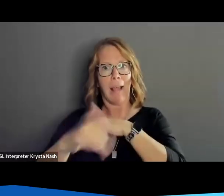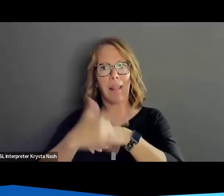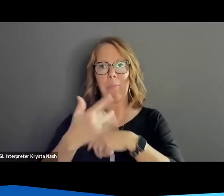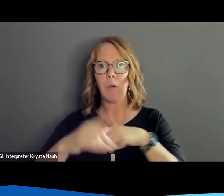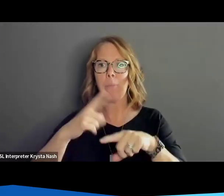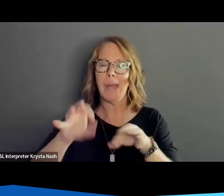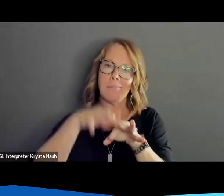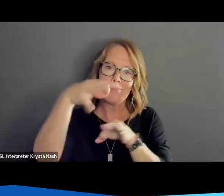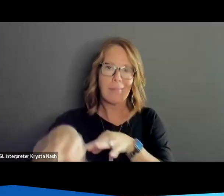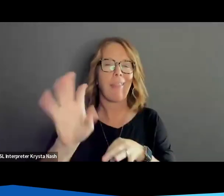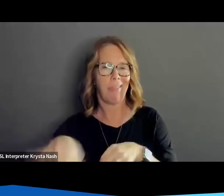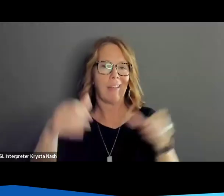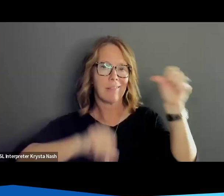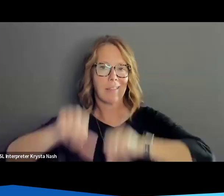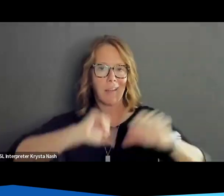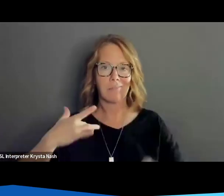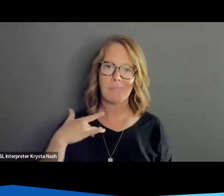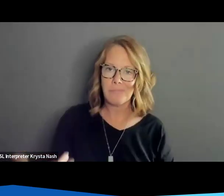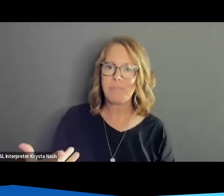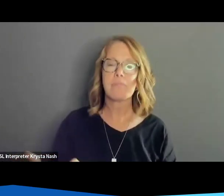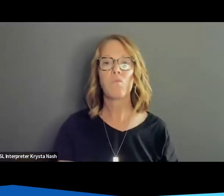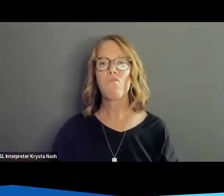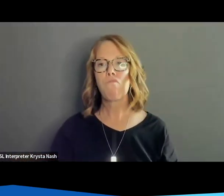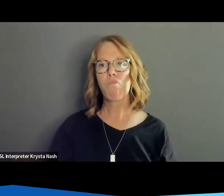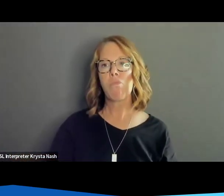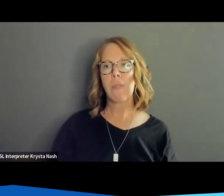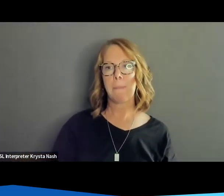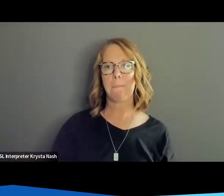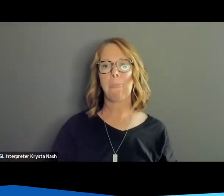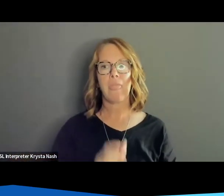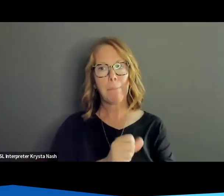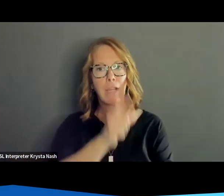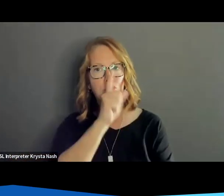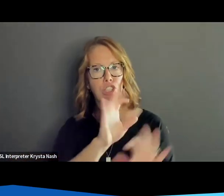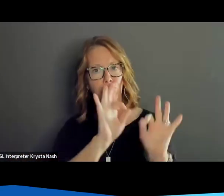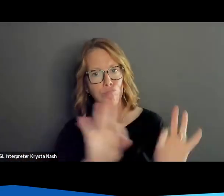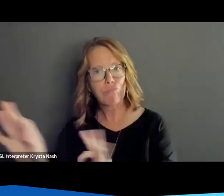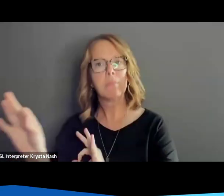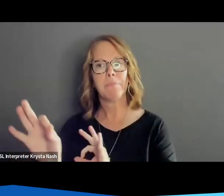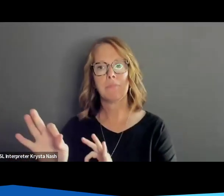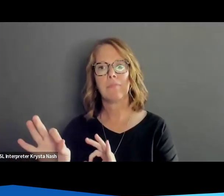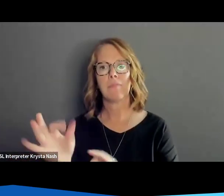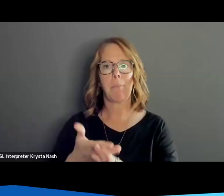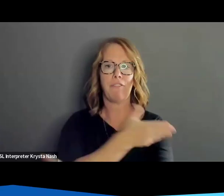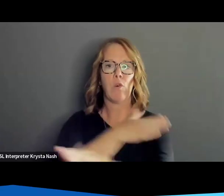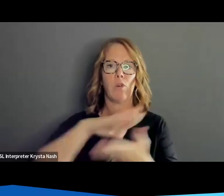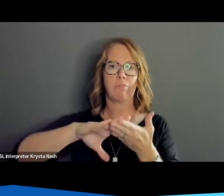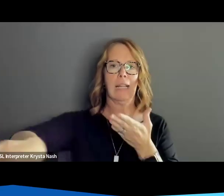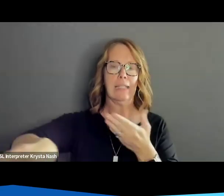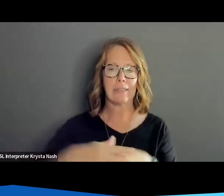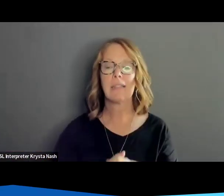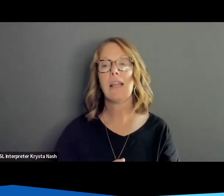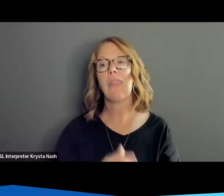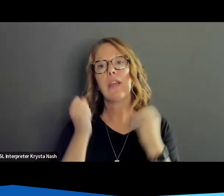this is what happens in science, and we want to make sure that it's all in good form. Now, there are several companies that do it,